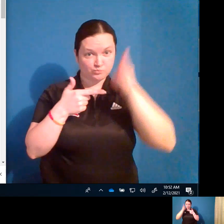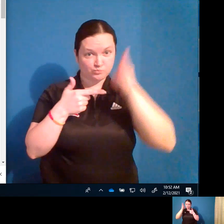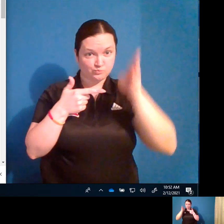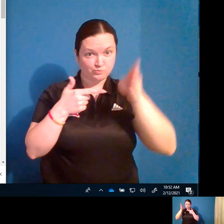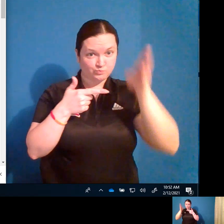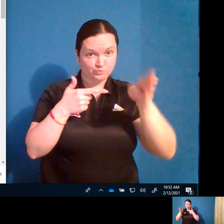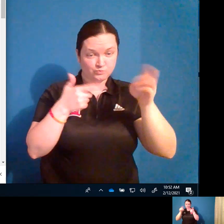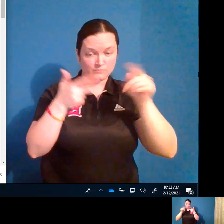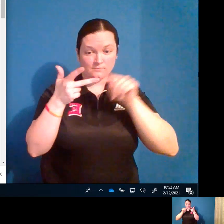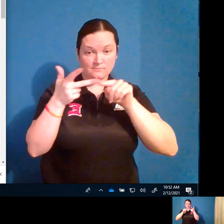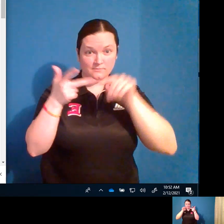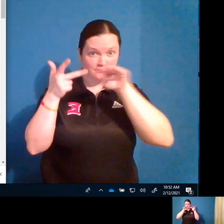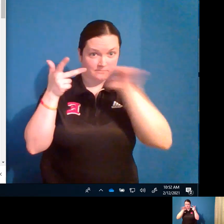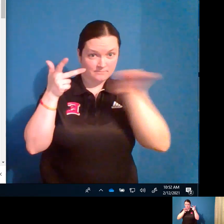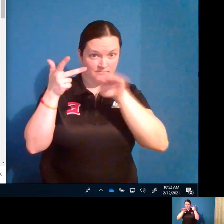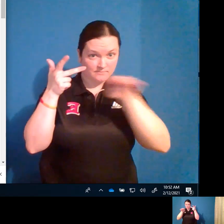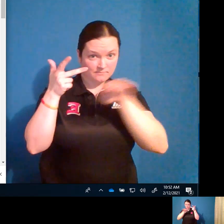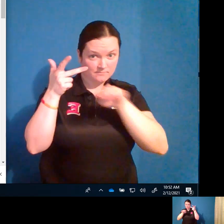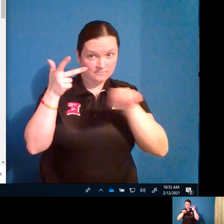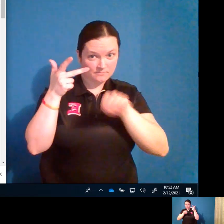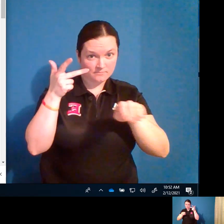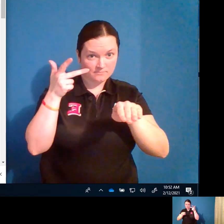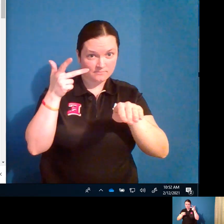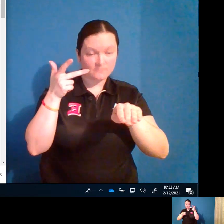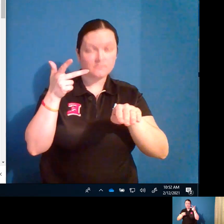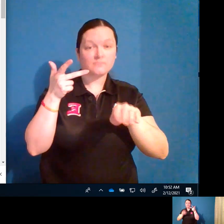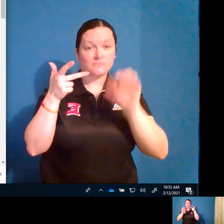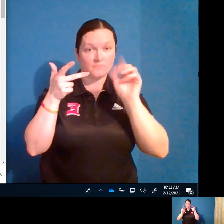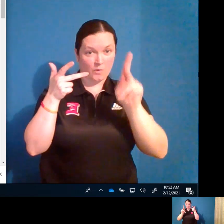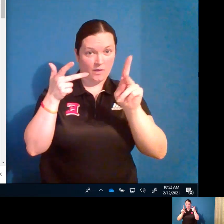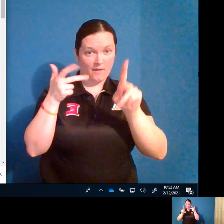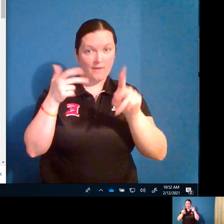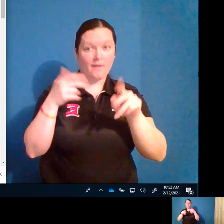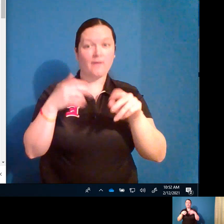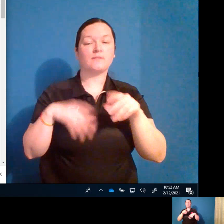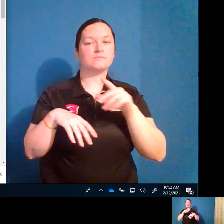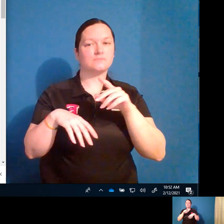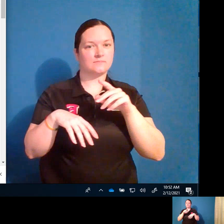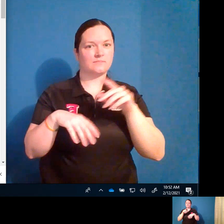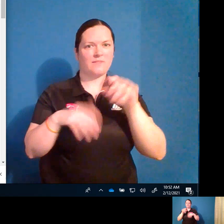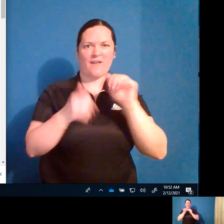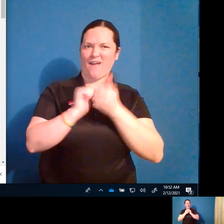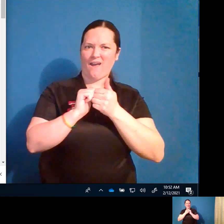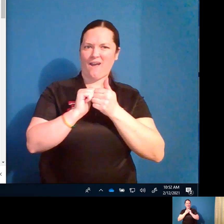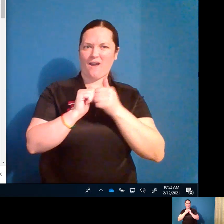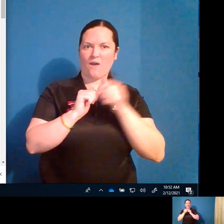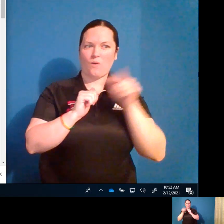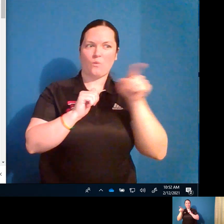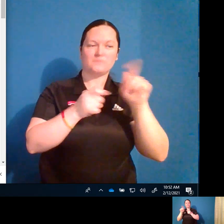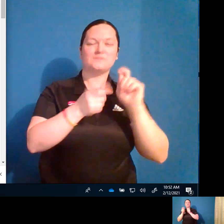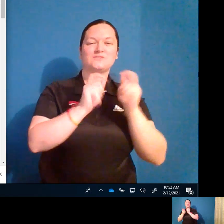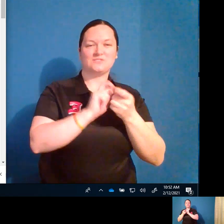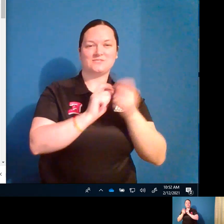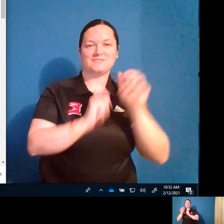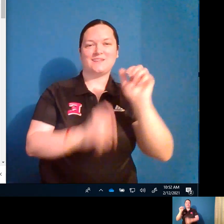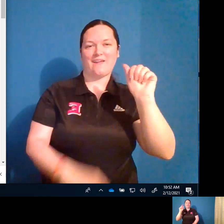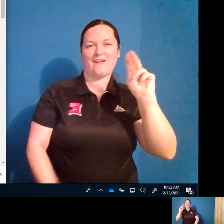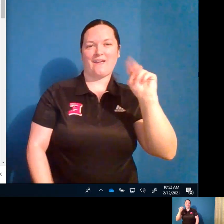see a left to right, and I think it was right to left. And again, to make it right to left, all I do is change my